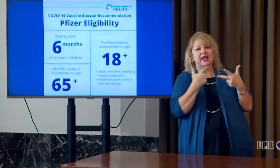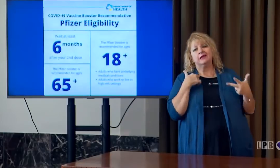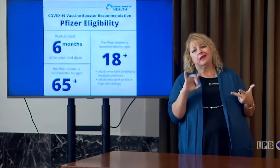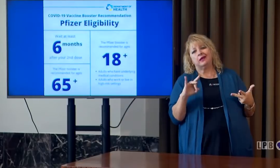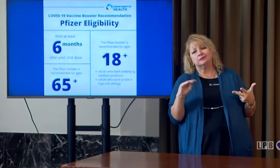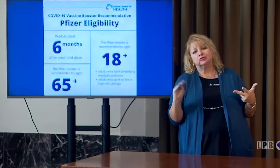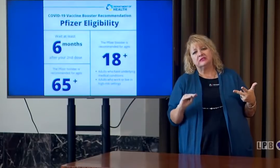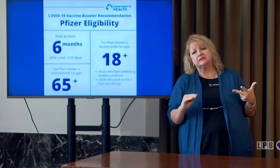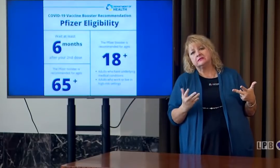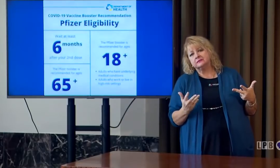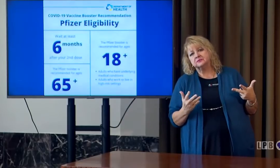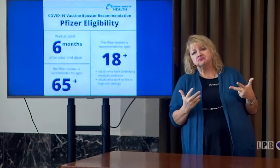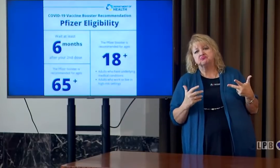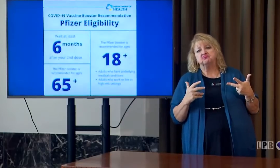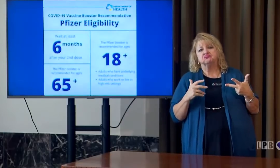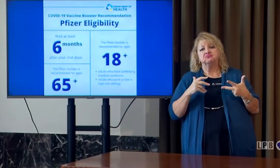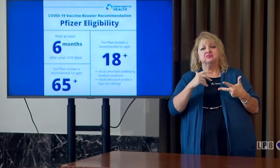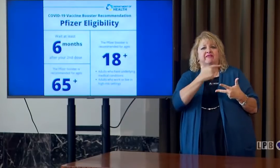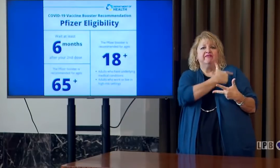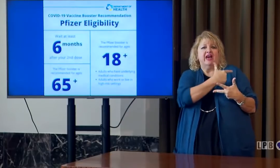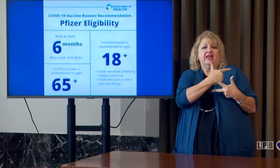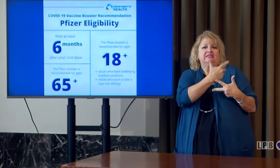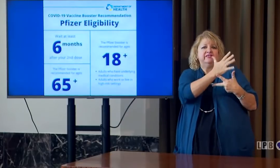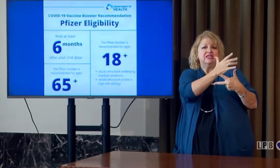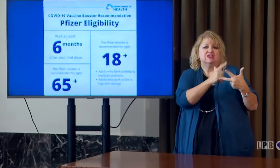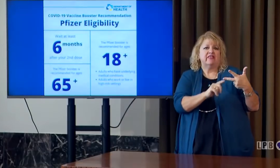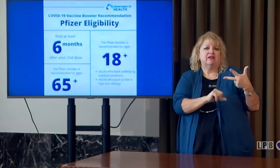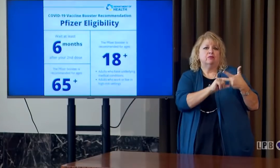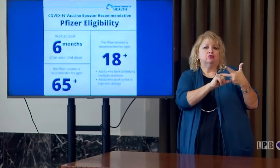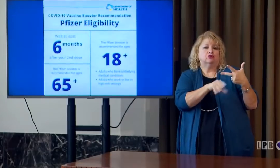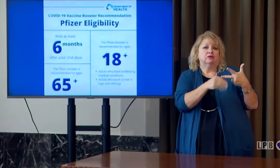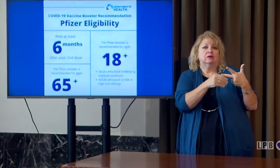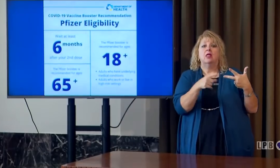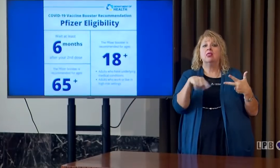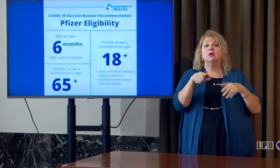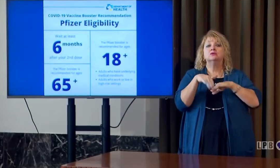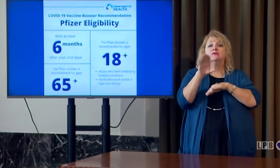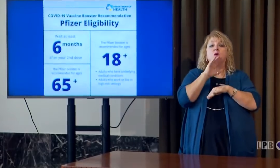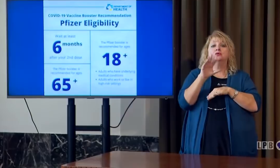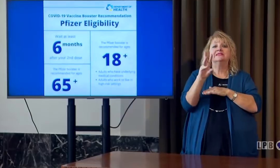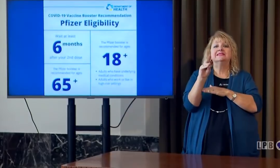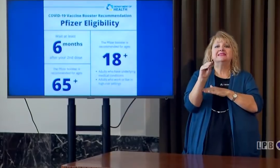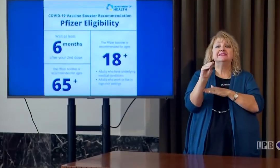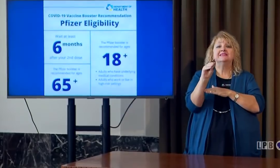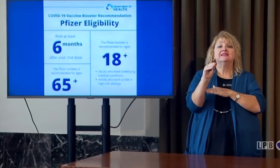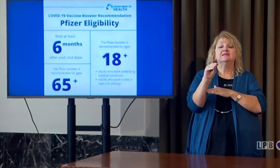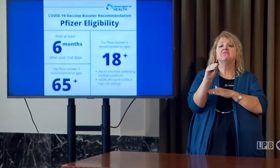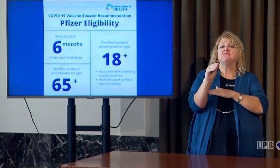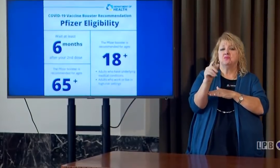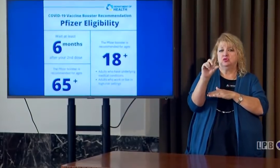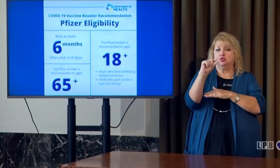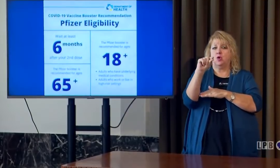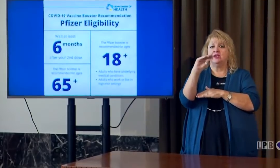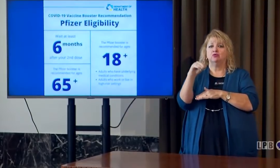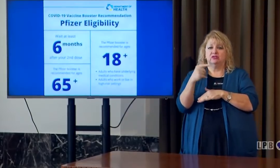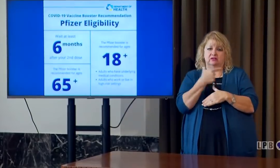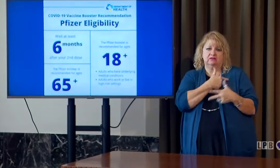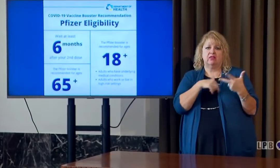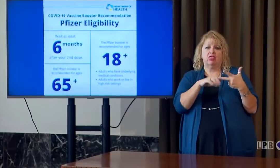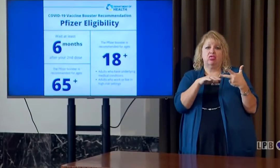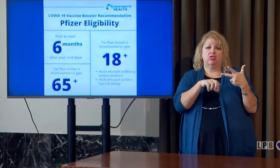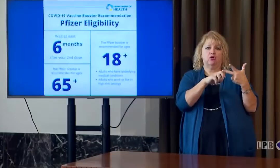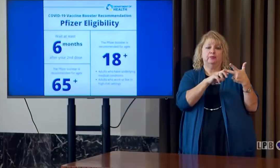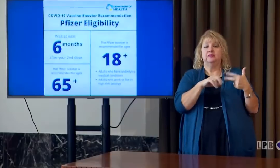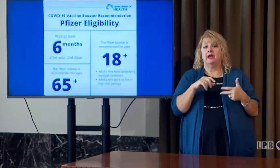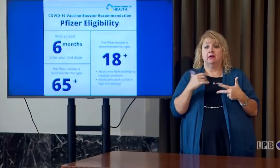8% of everyone who's fully vaxxed in Louisiana. If you look at just people 65 and above, it's 20% of that population. For